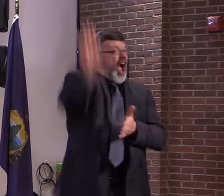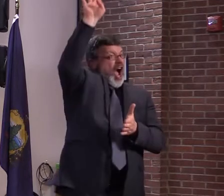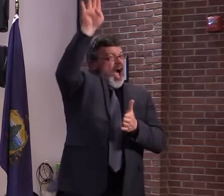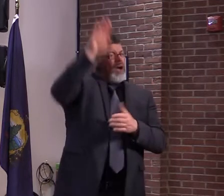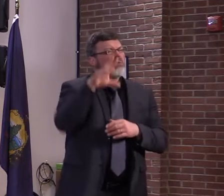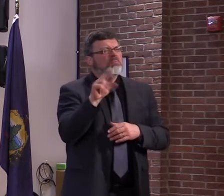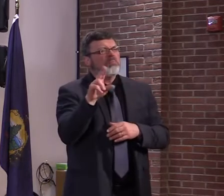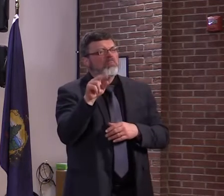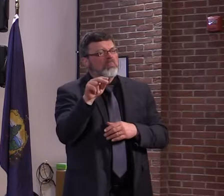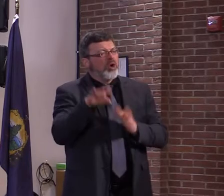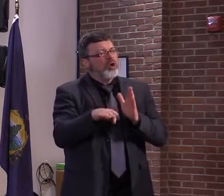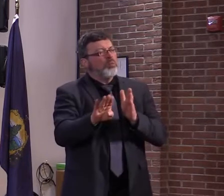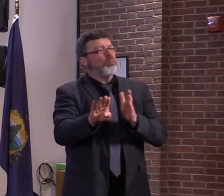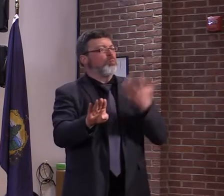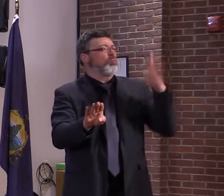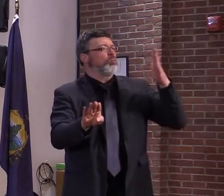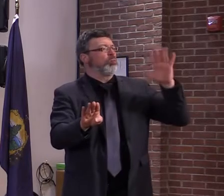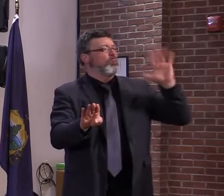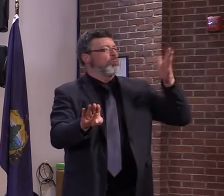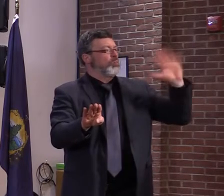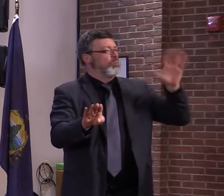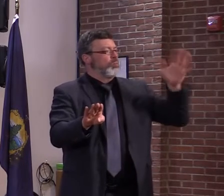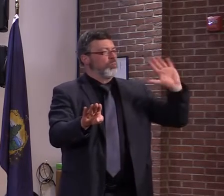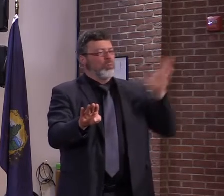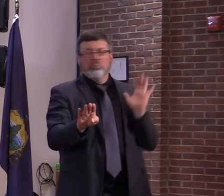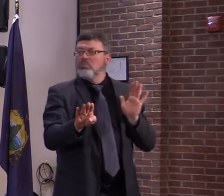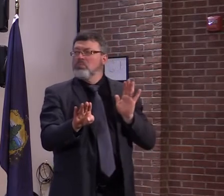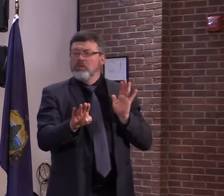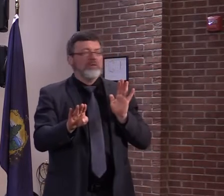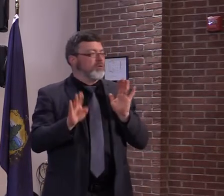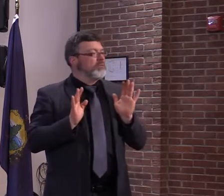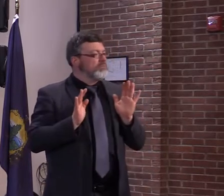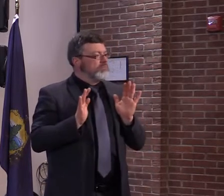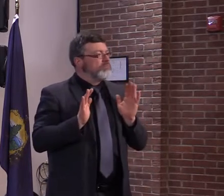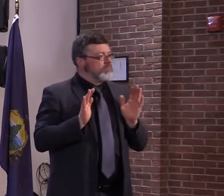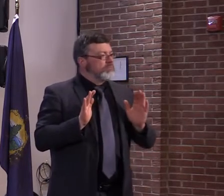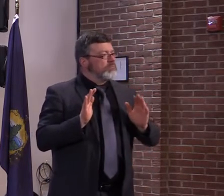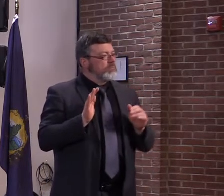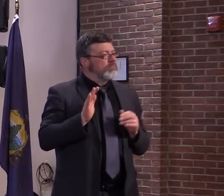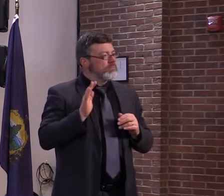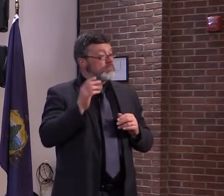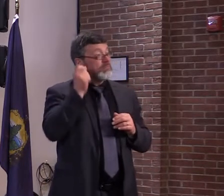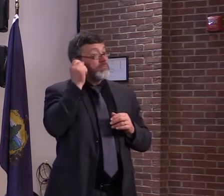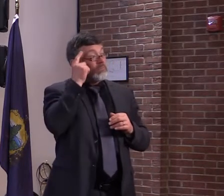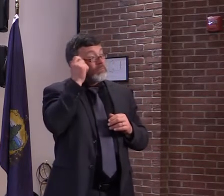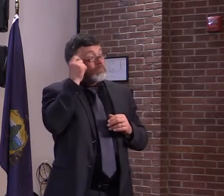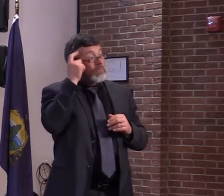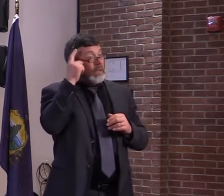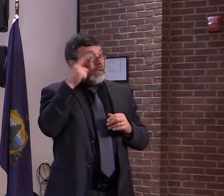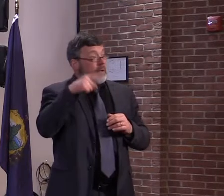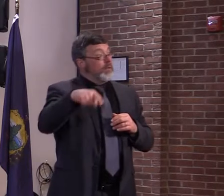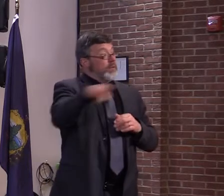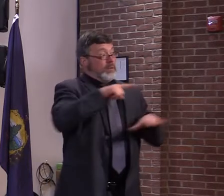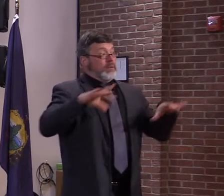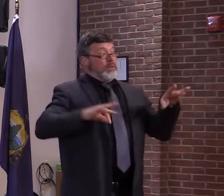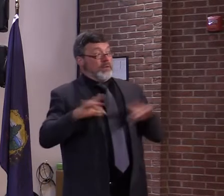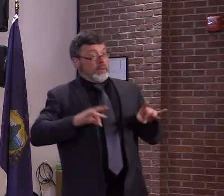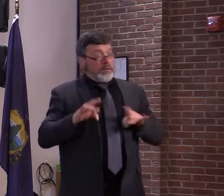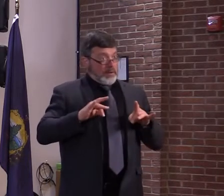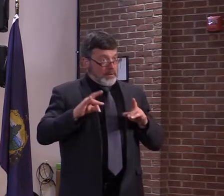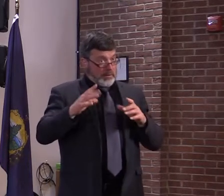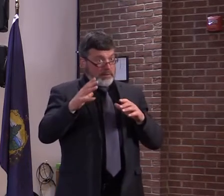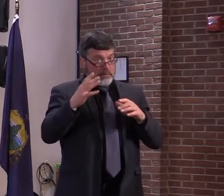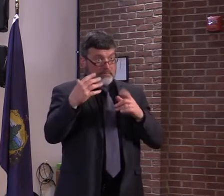Omicron. But we're also, again, though I understand cases are disruptive, we're again focusing as much